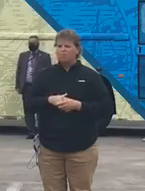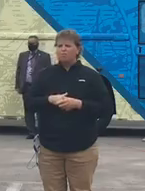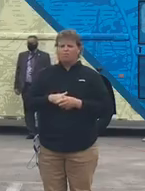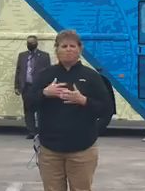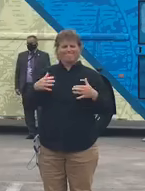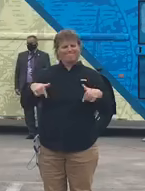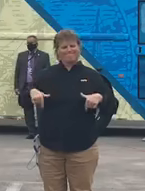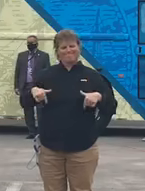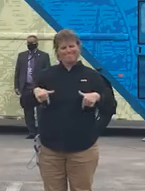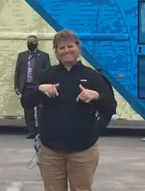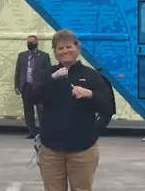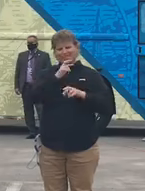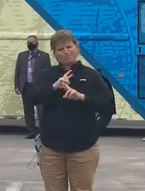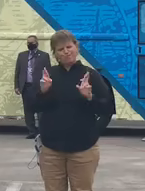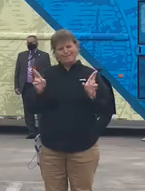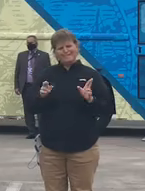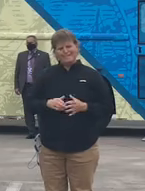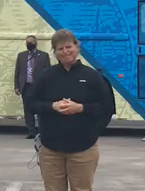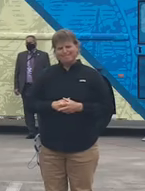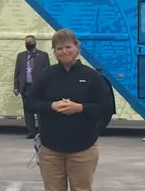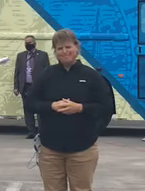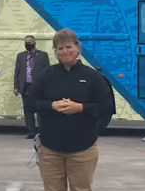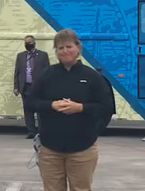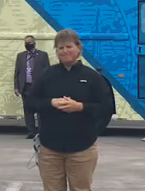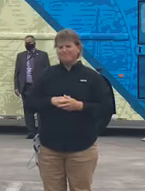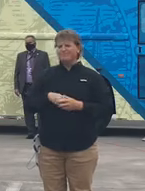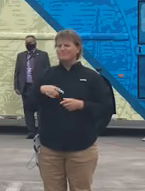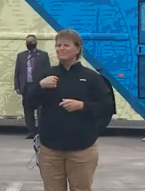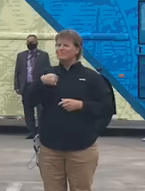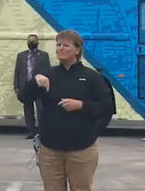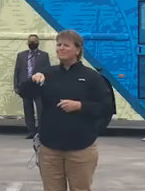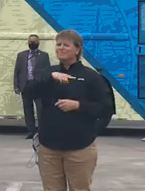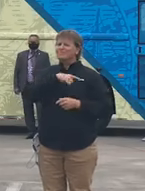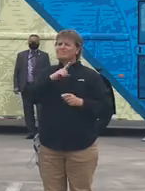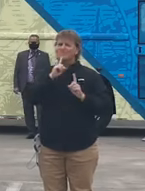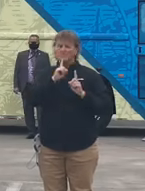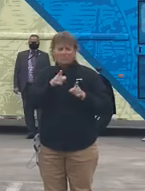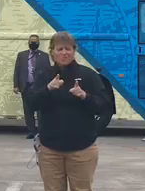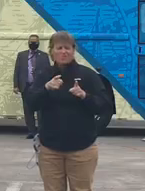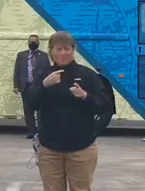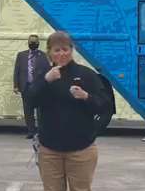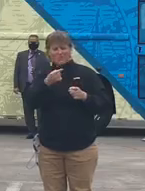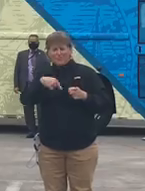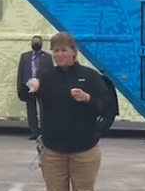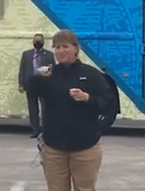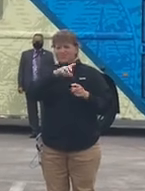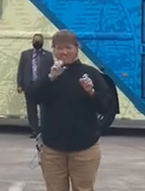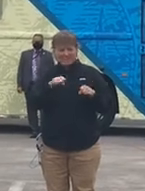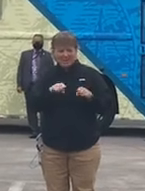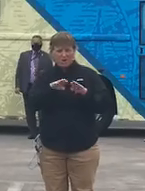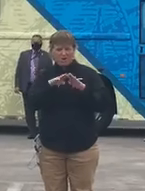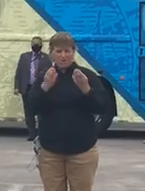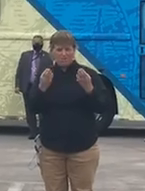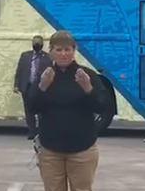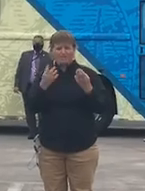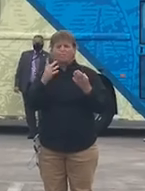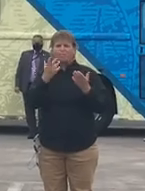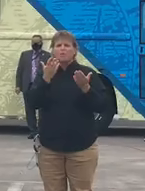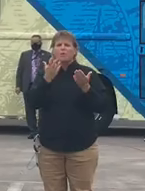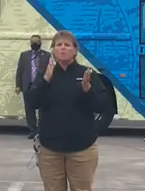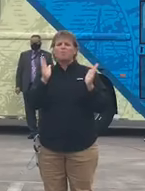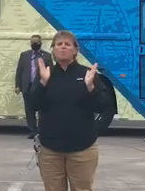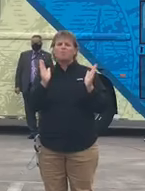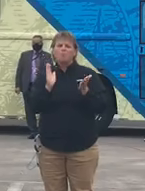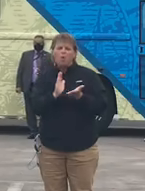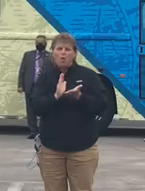you could make the case that they were ready to, just because phase one is a pretty small step, but we've worked in concert together the whole time. I think you